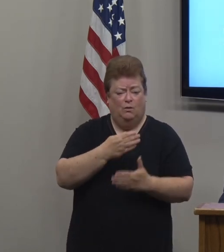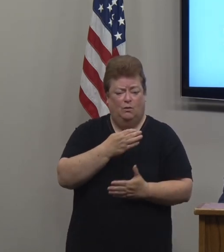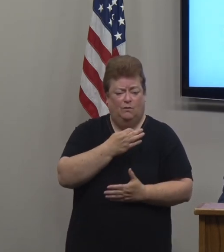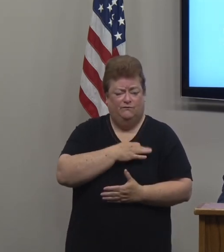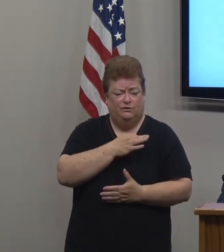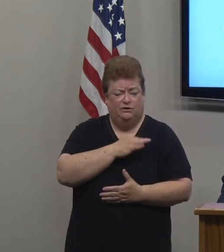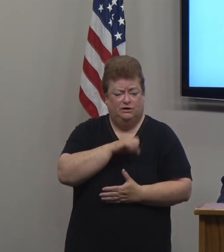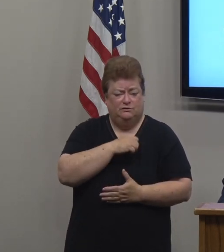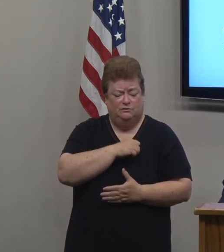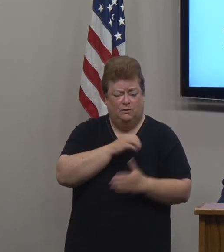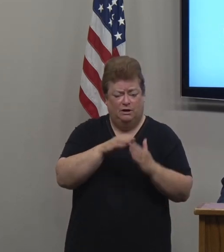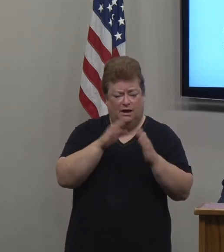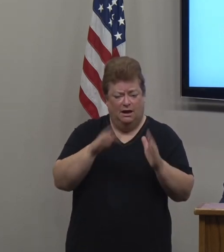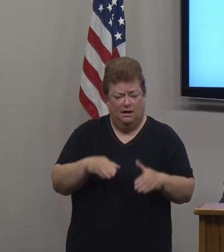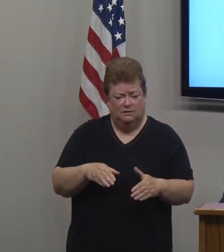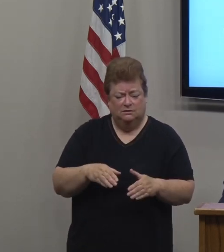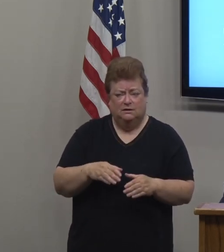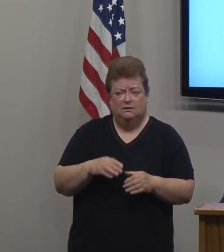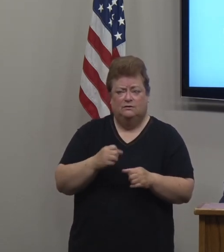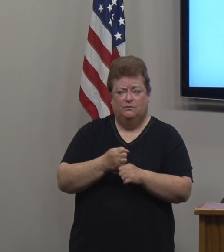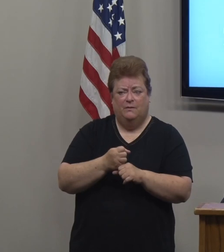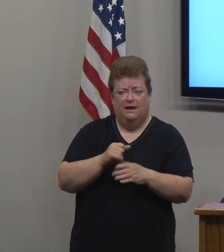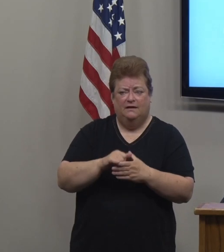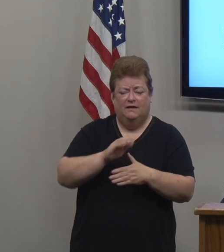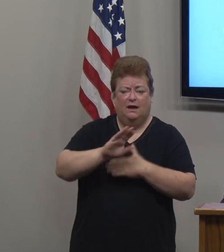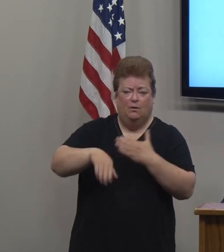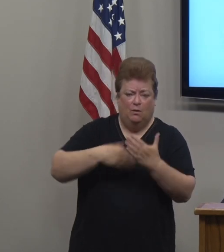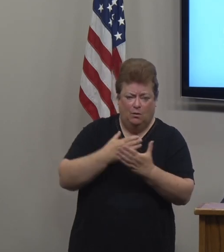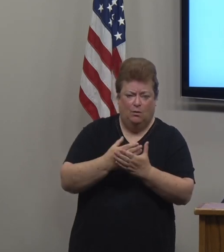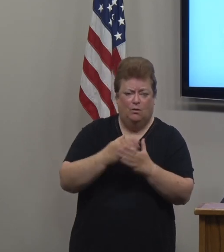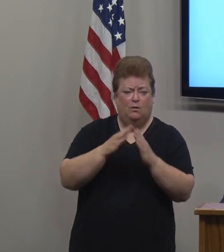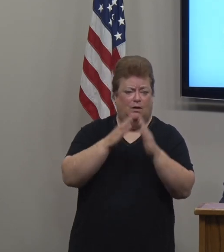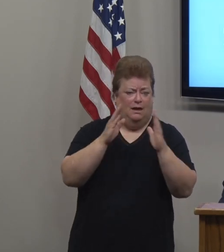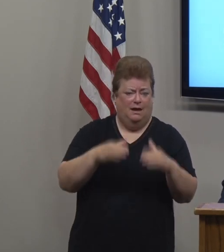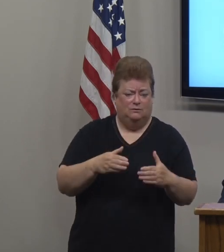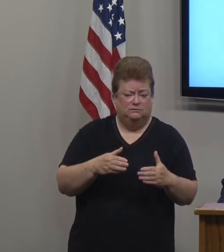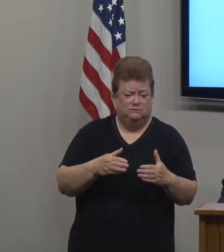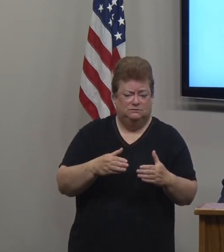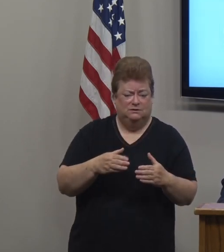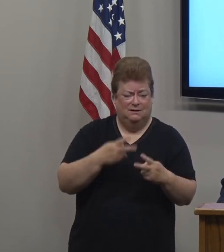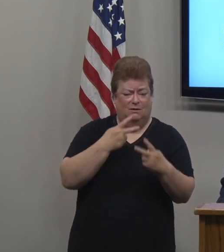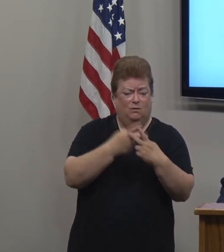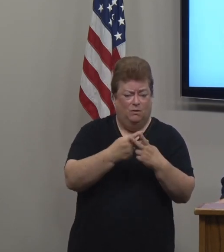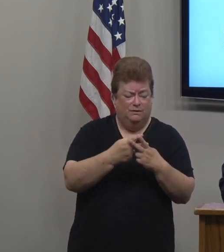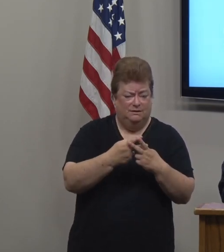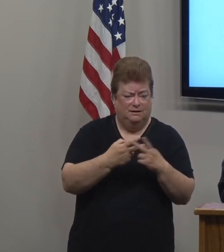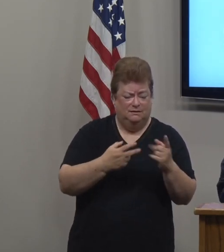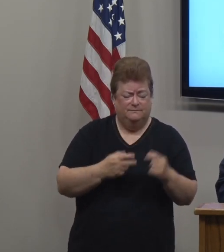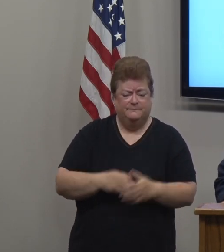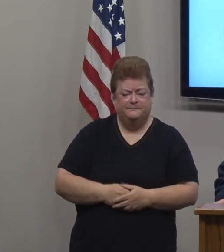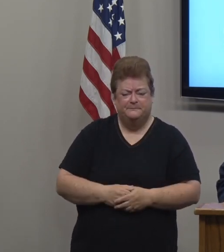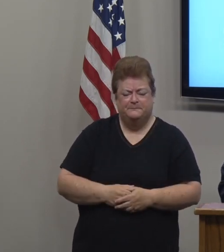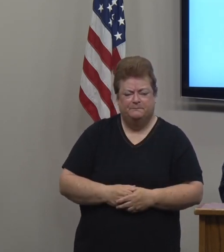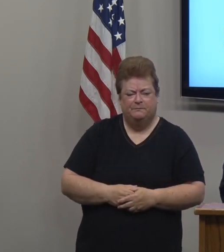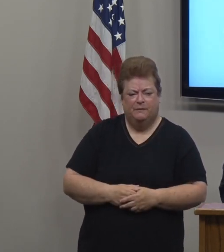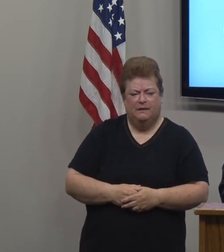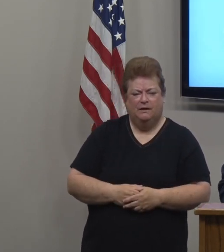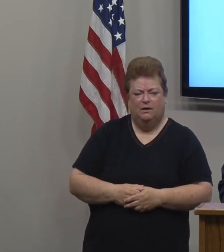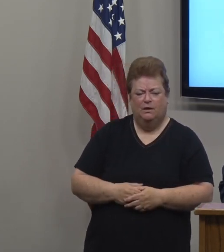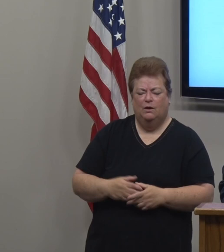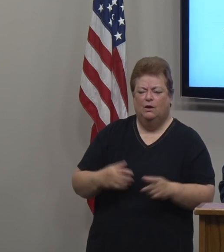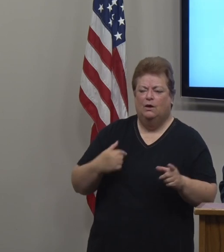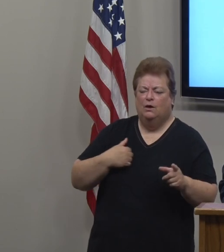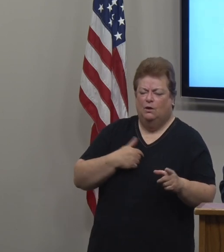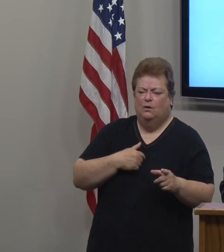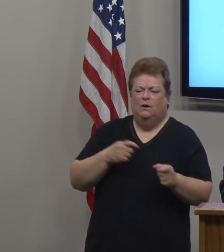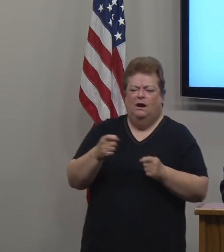make the entire Greek house have to go, you know, remotely or quarantine? This is being handled in